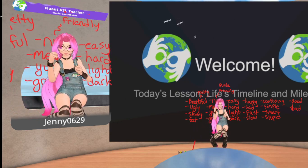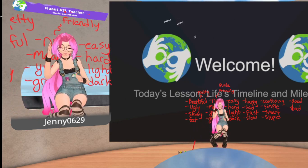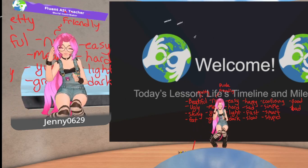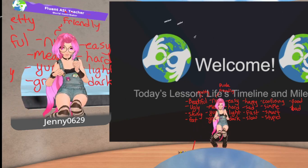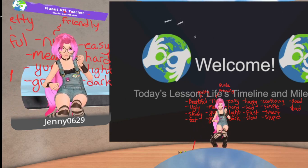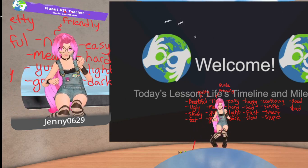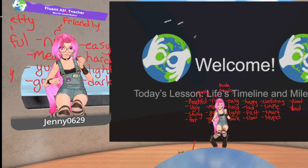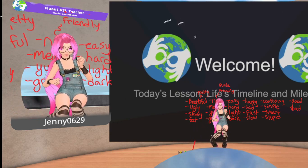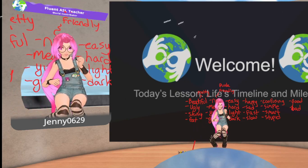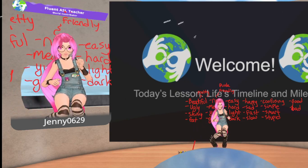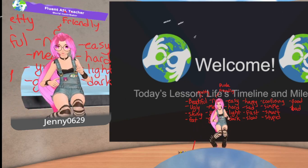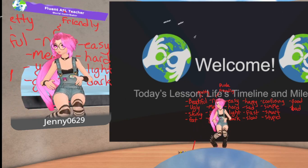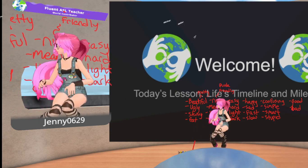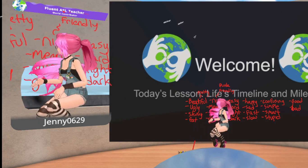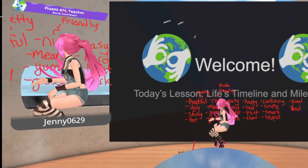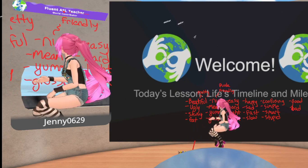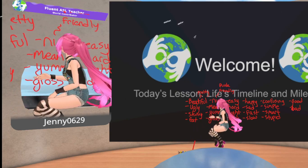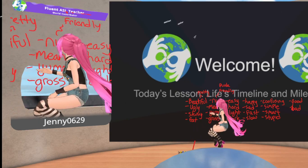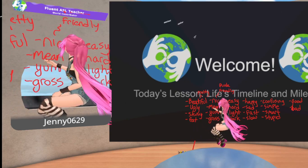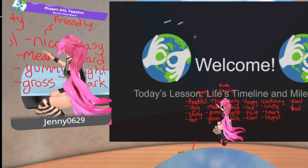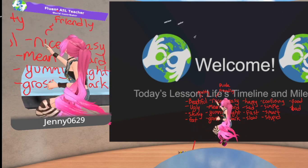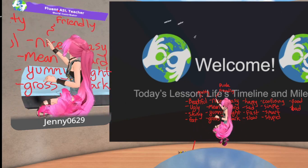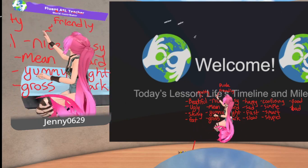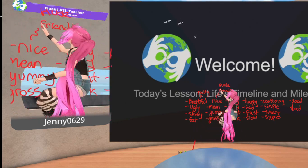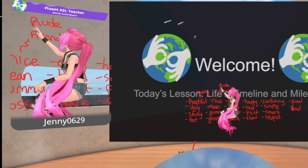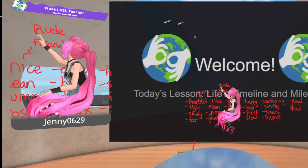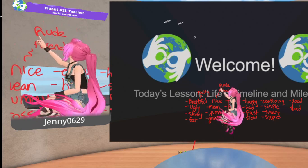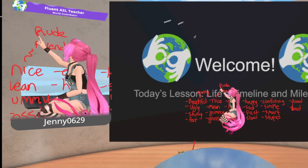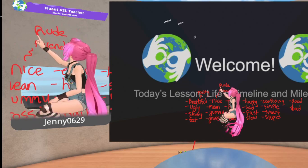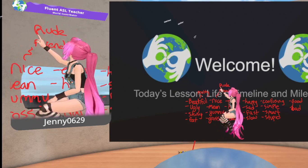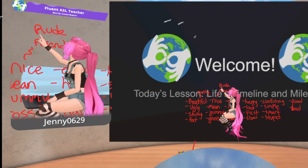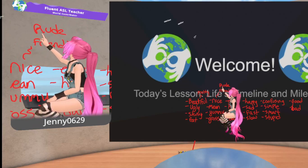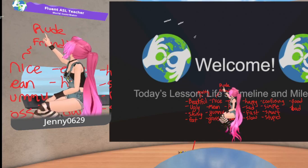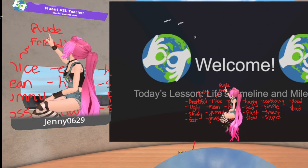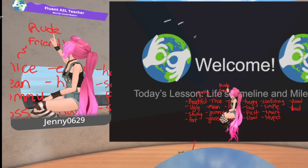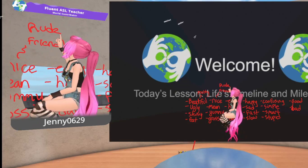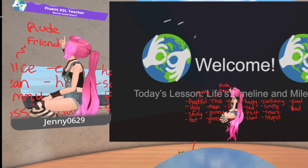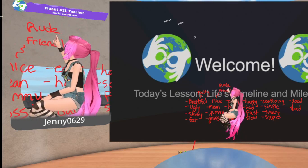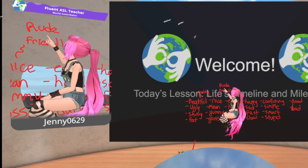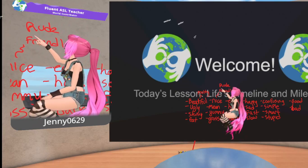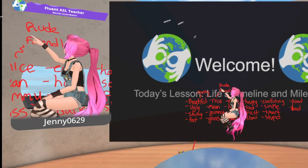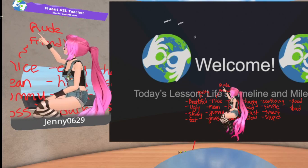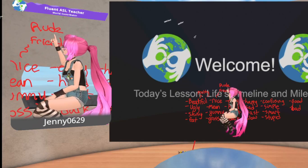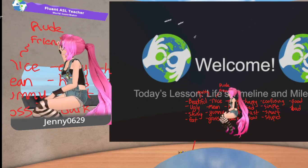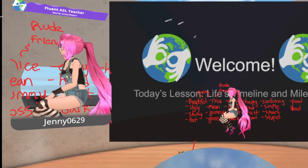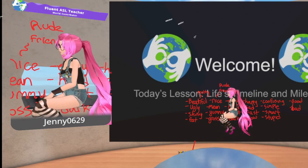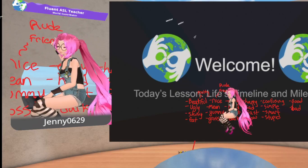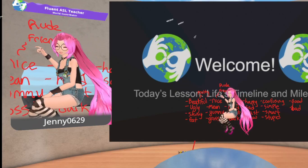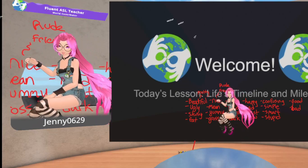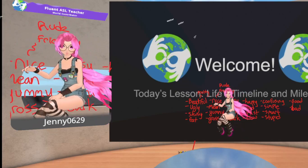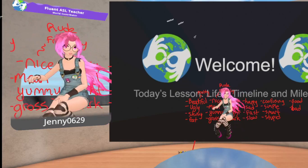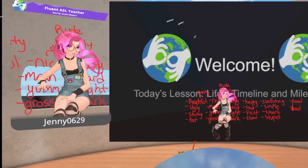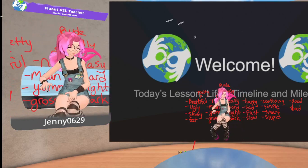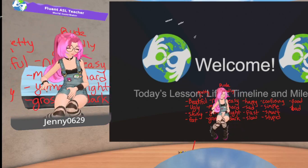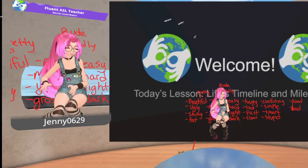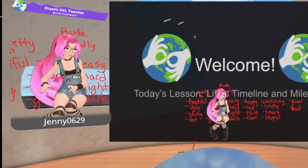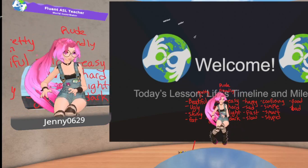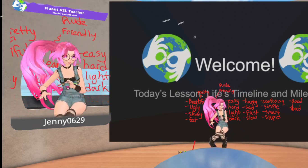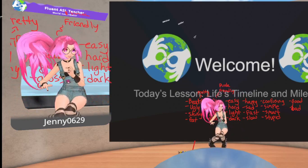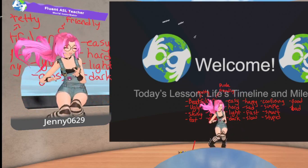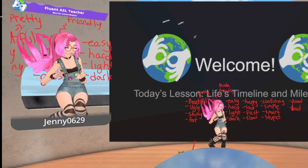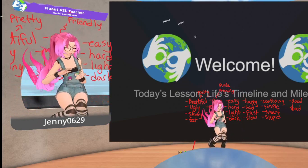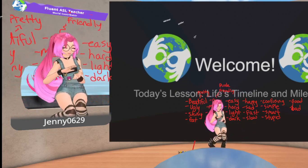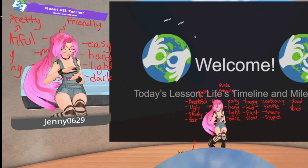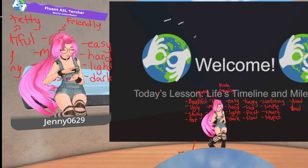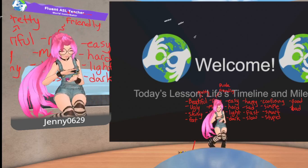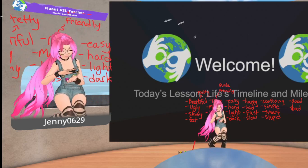To a fist. Yeah, mean. Good. And then similarly is rude. If you're rude, remember how we